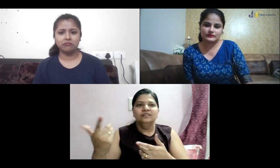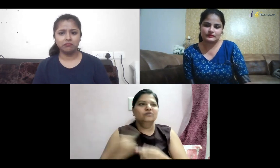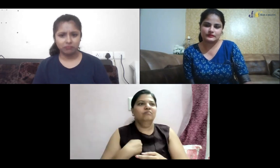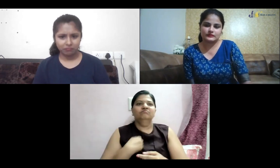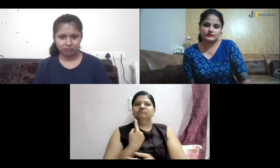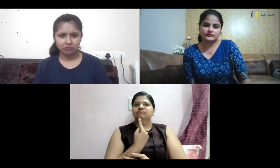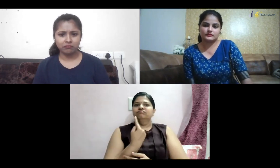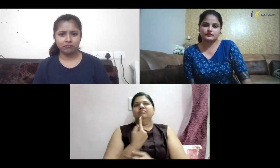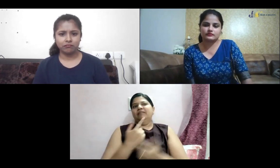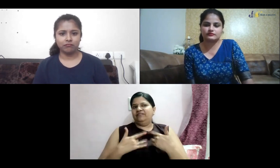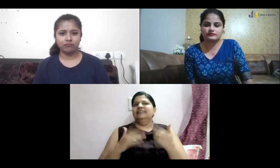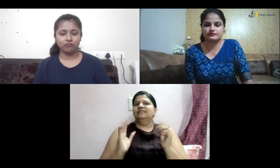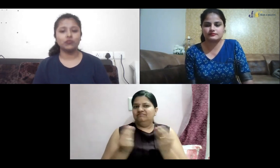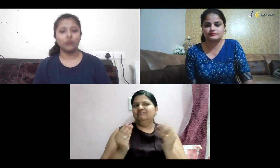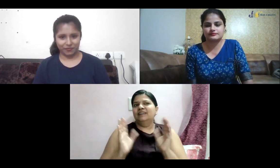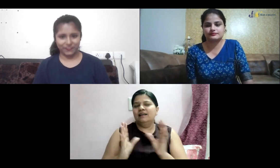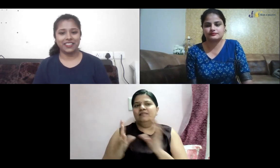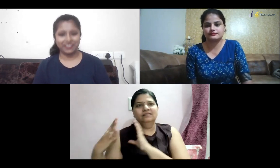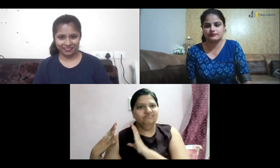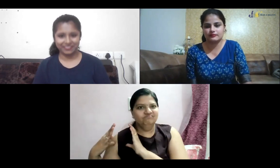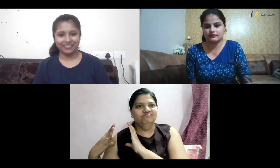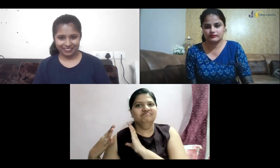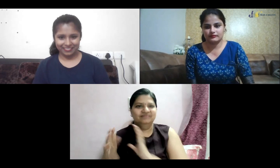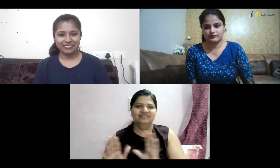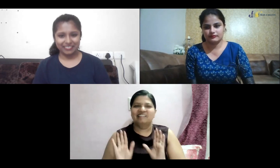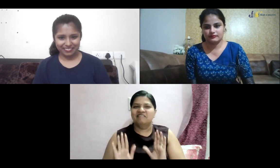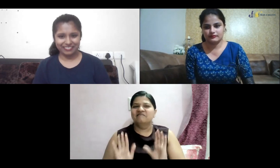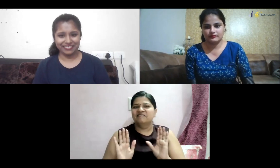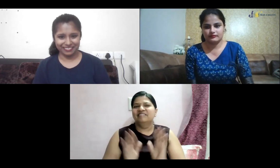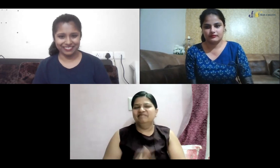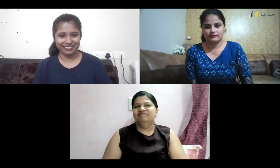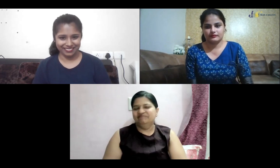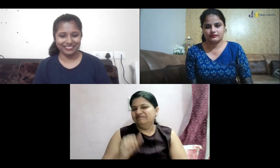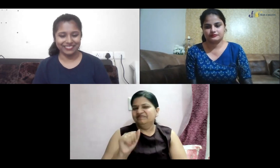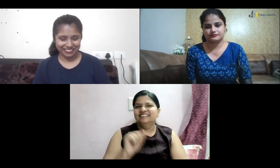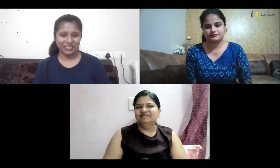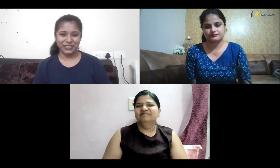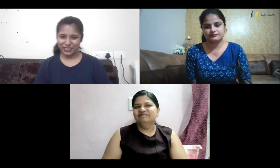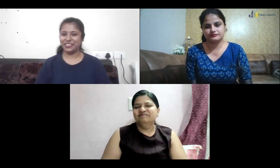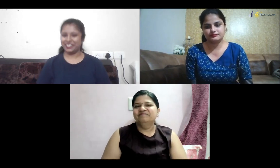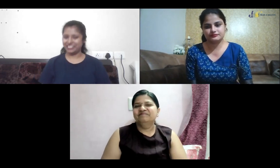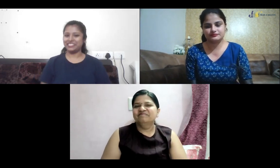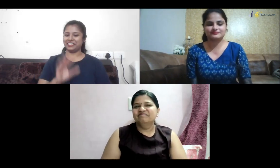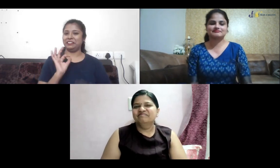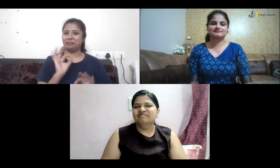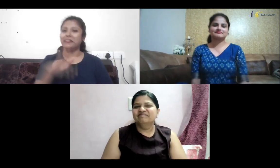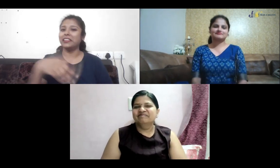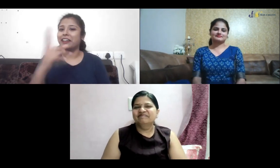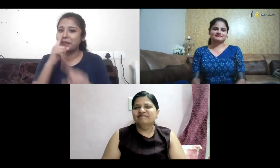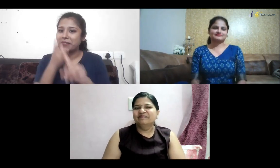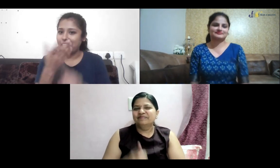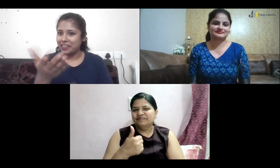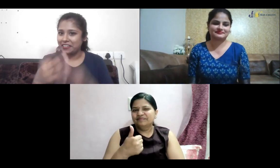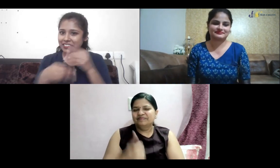is also important. So if I'm alone here, yeah, sometimes he has to work at other place. So I do feel there are